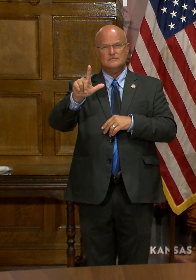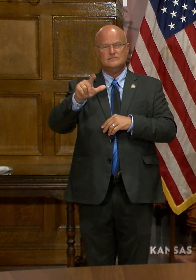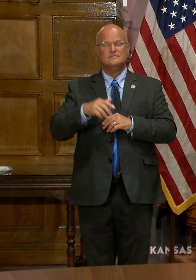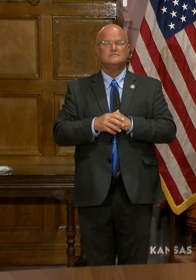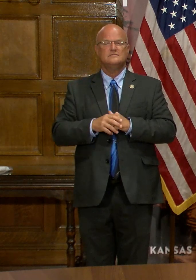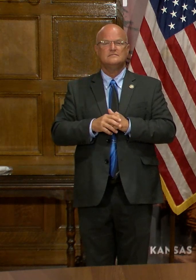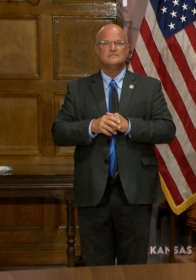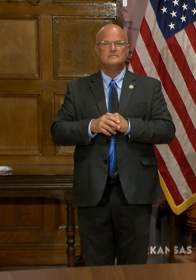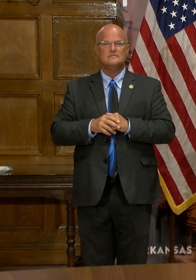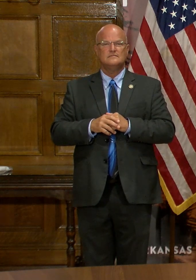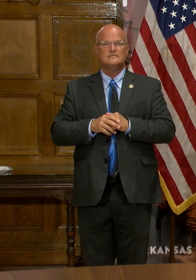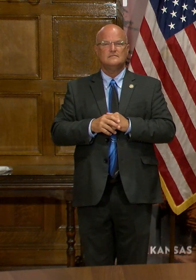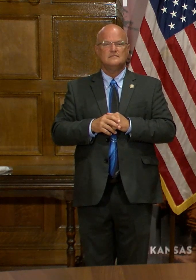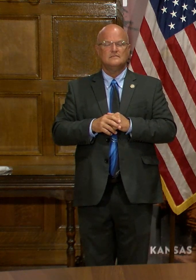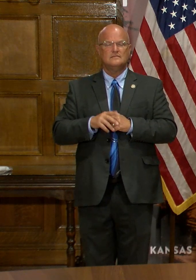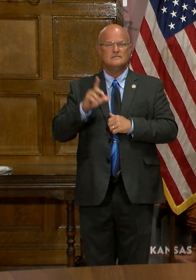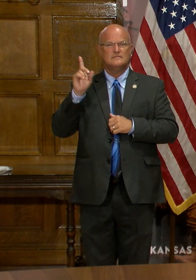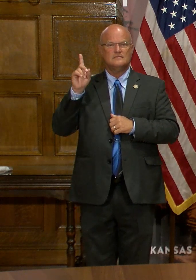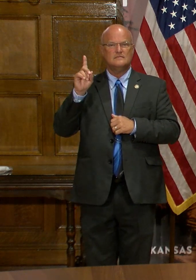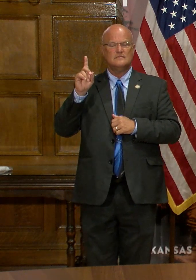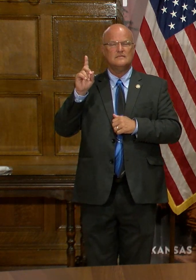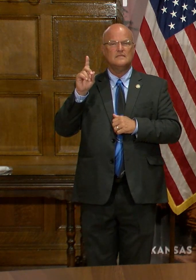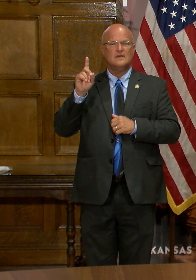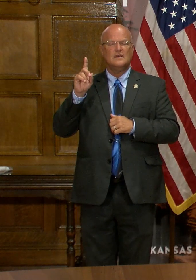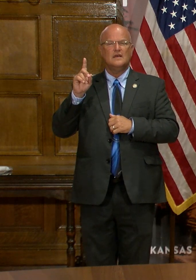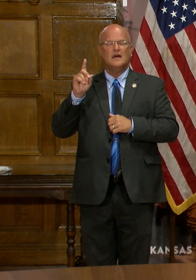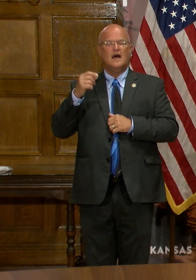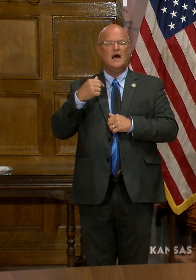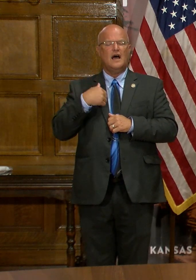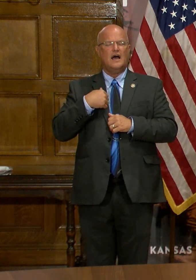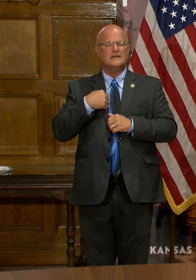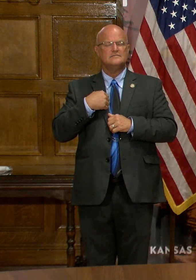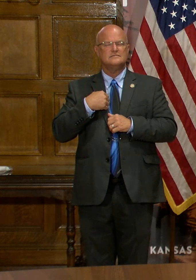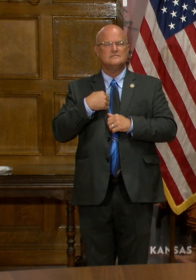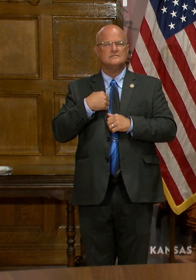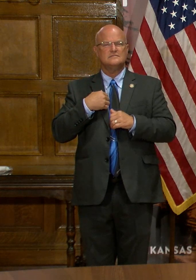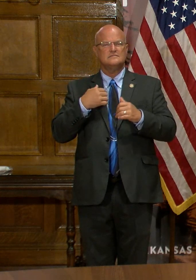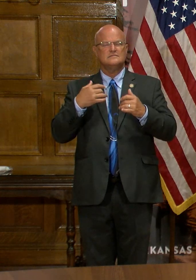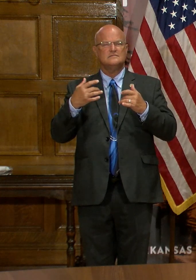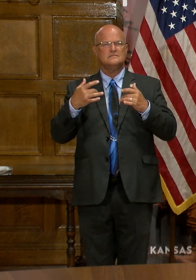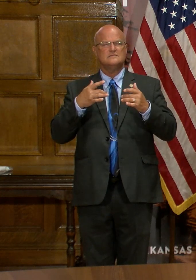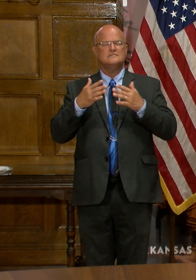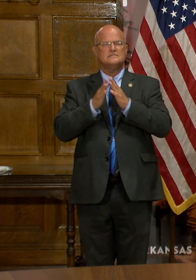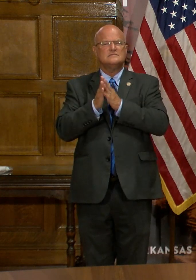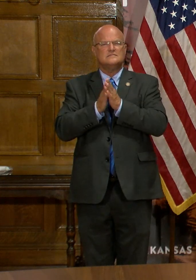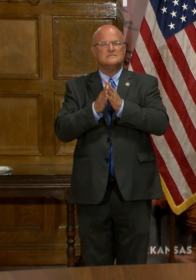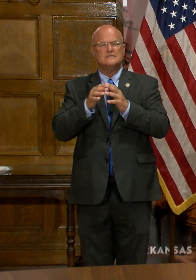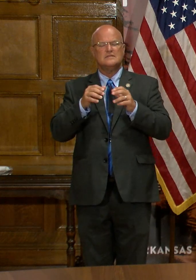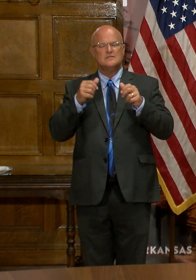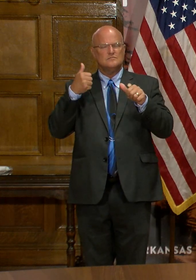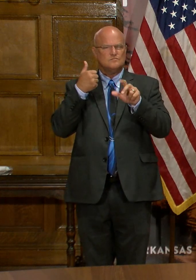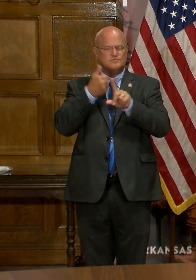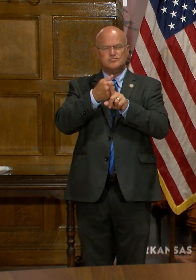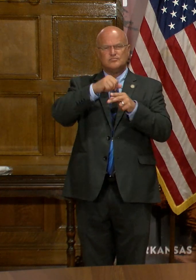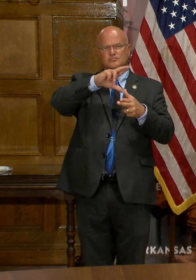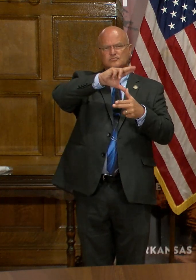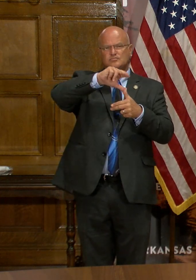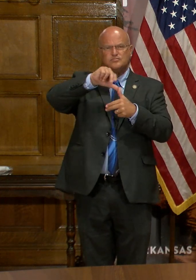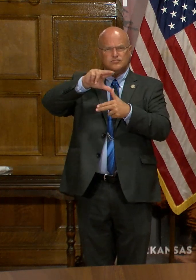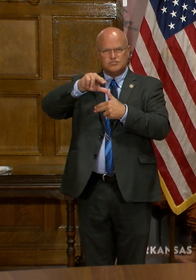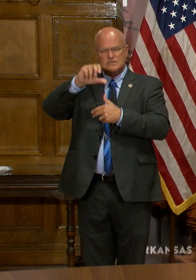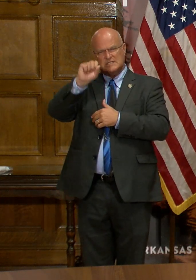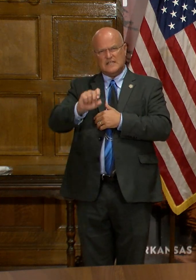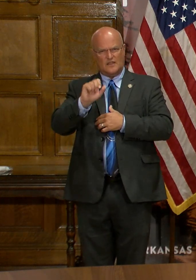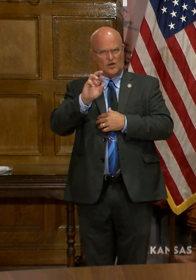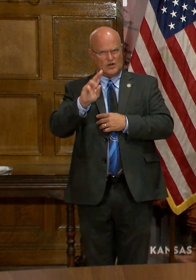Governor Mike McNeil at MagnoliaReporter.com. Anticipating that there is going to be fairly massive storm damage in South